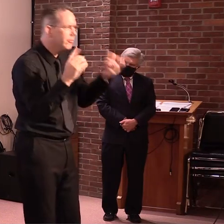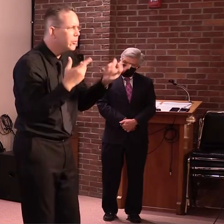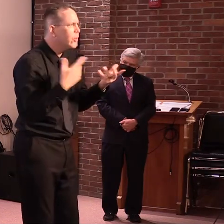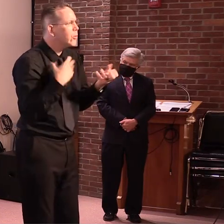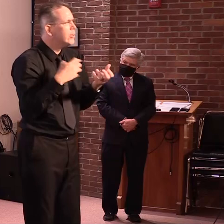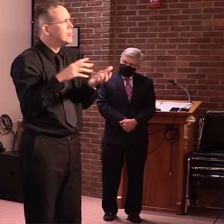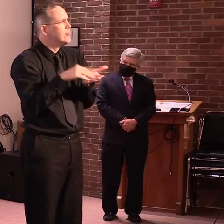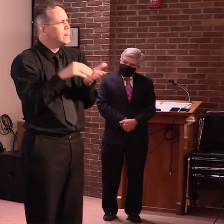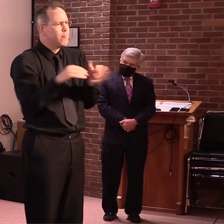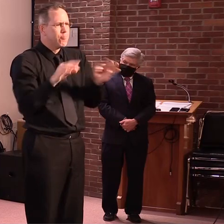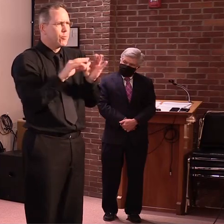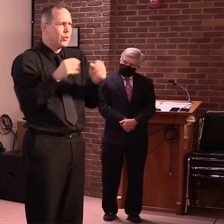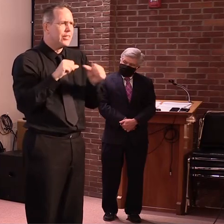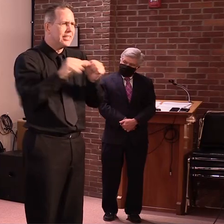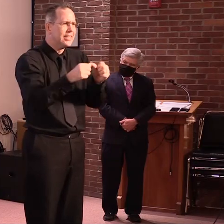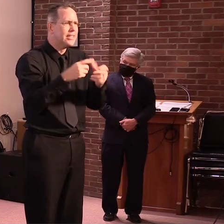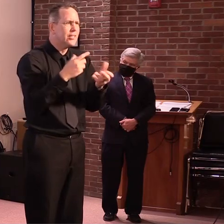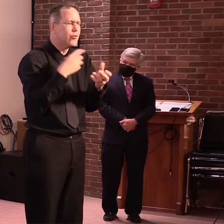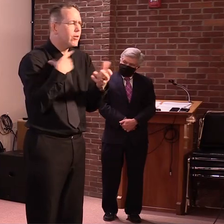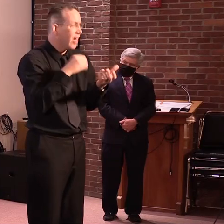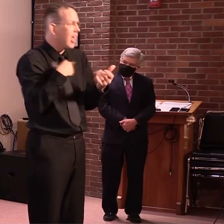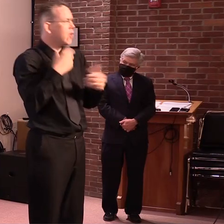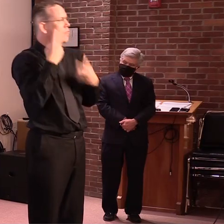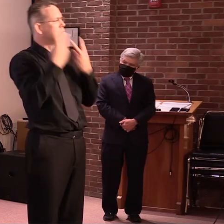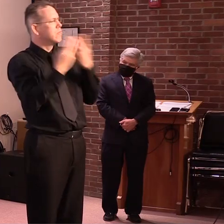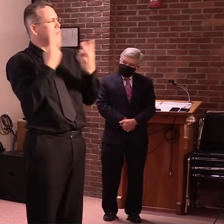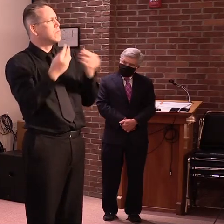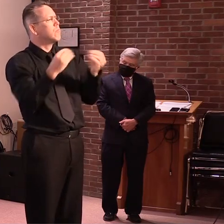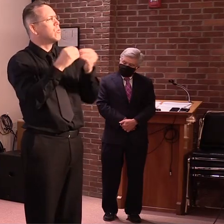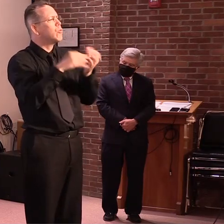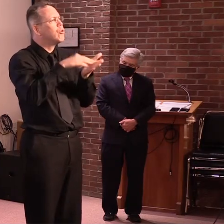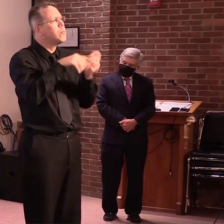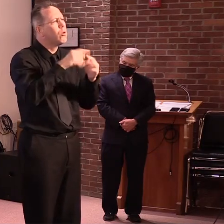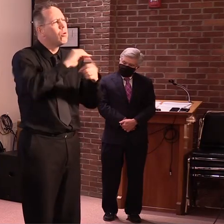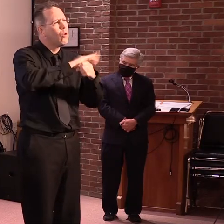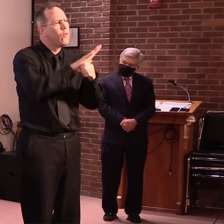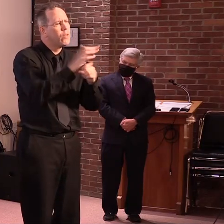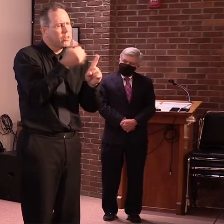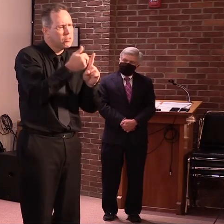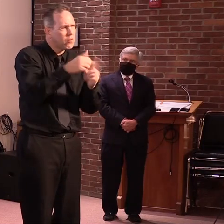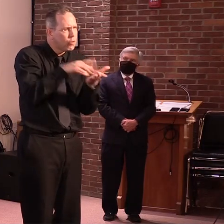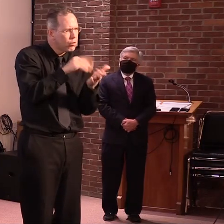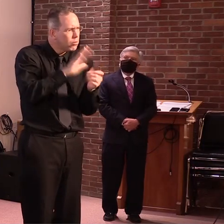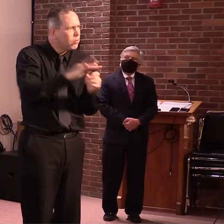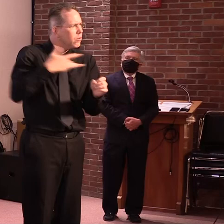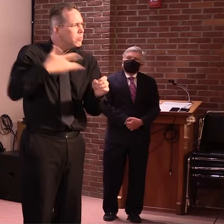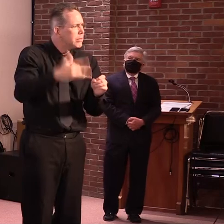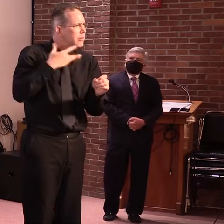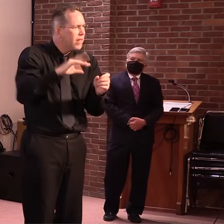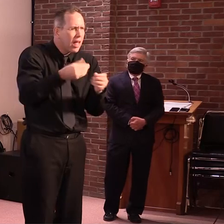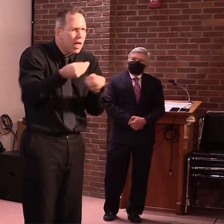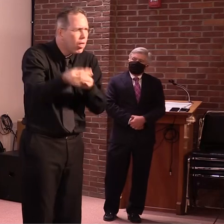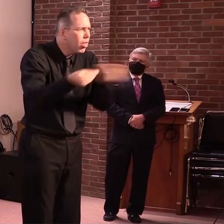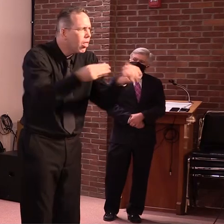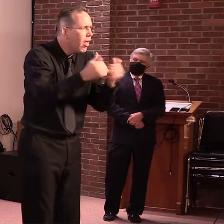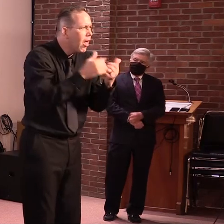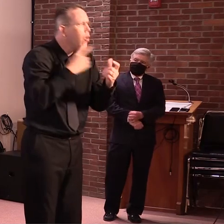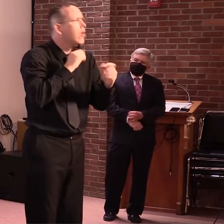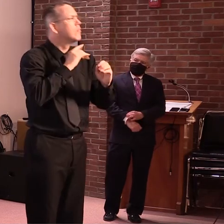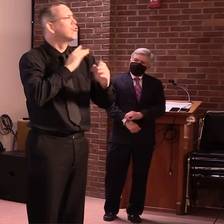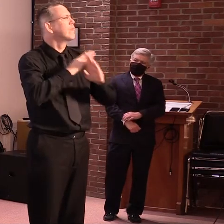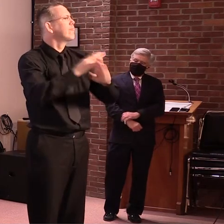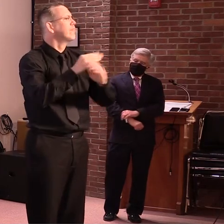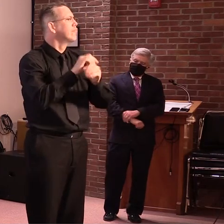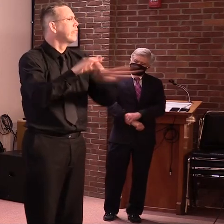have the tools to help prevent the spread today that we didn't have 3 months